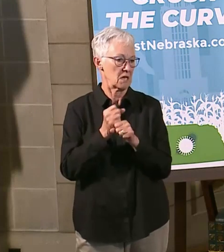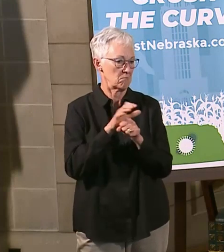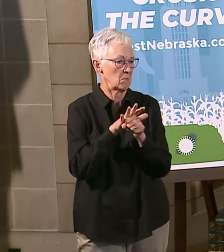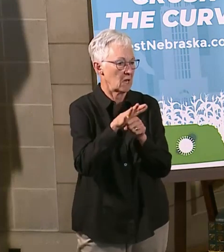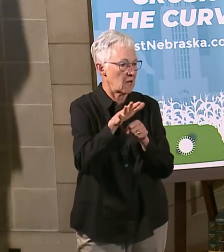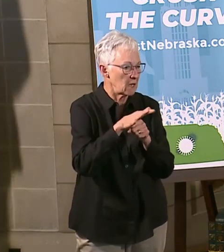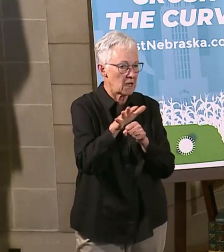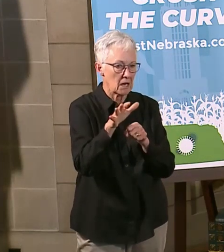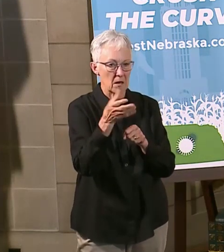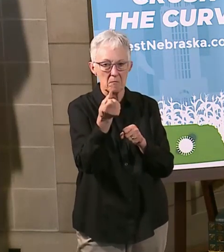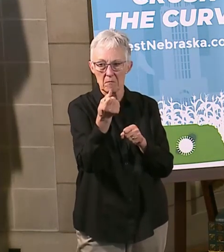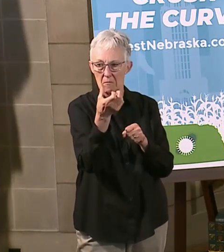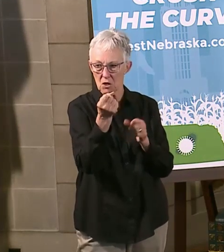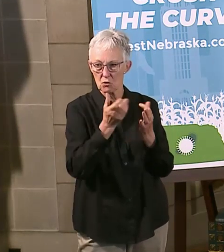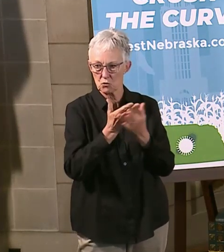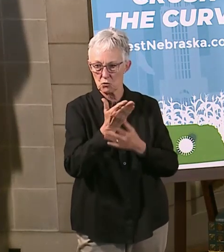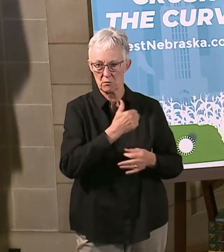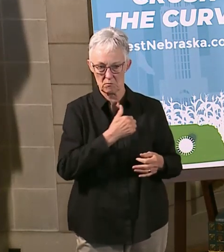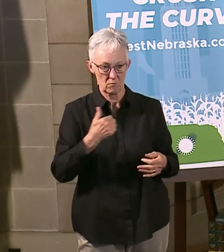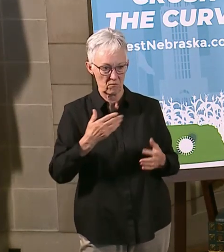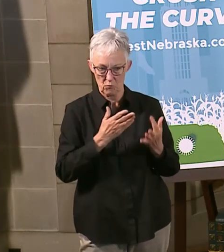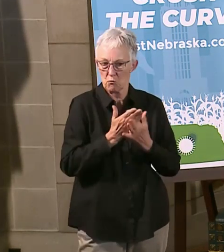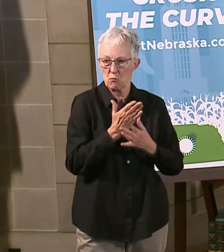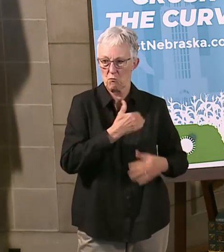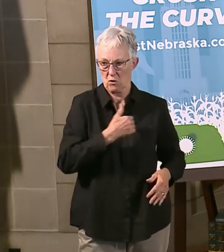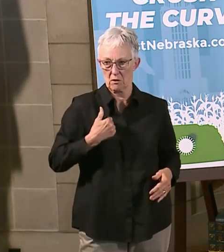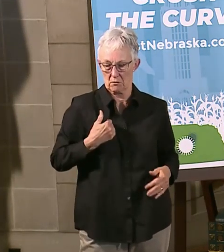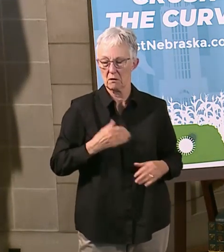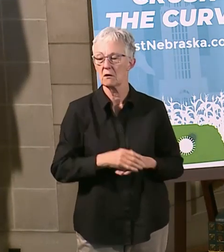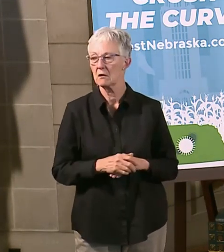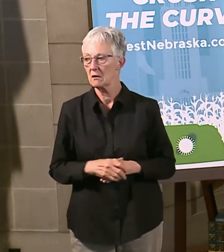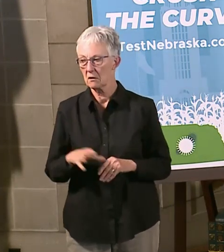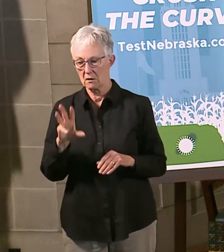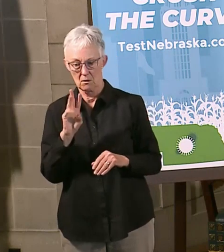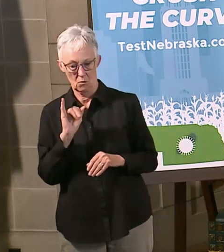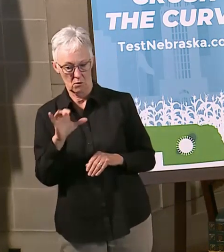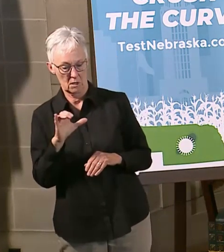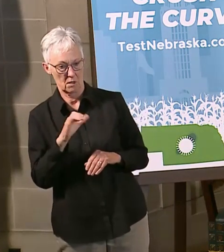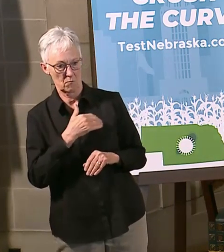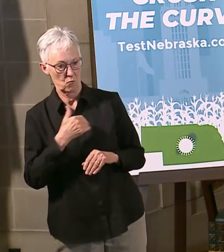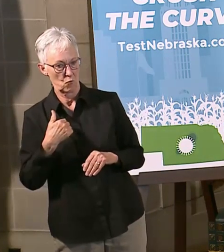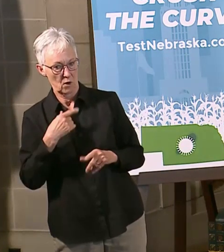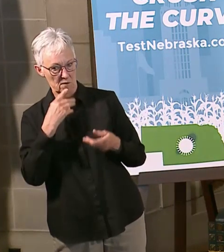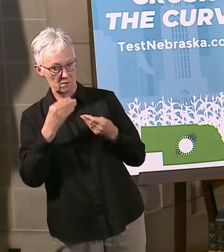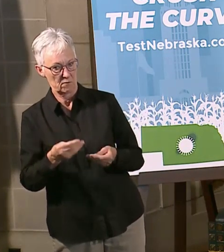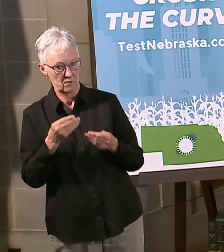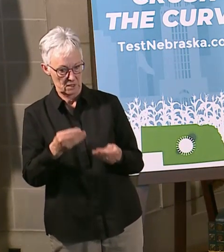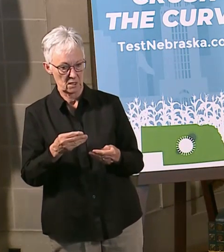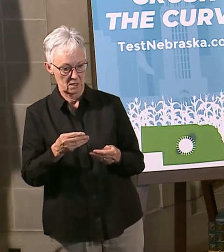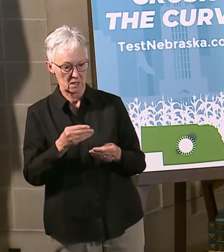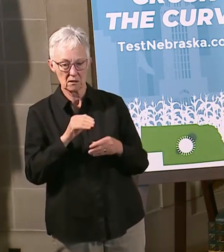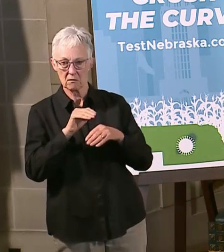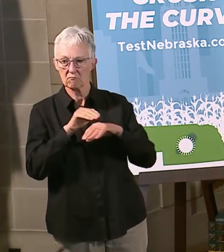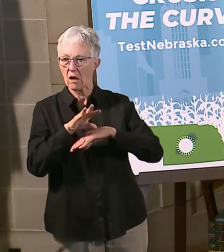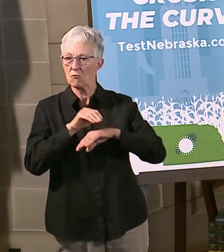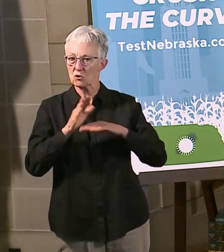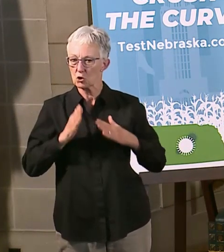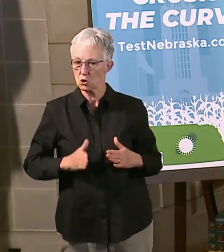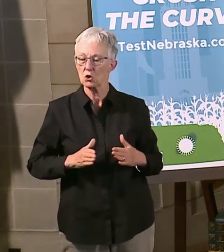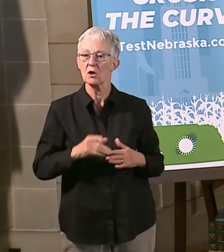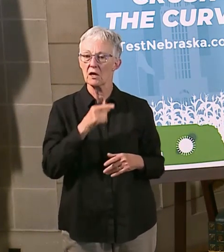during this time to help fill that gap for new moms. And WIC breastfeeding peer counselors are moms who have